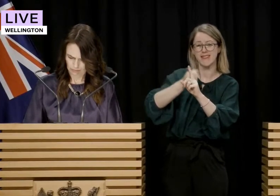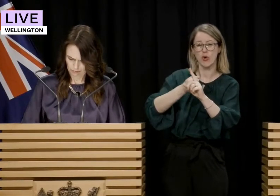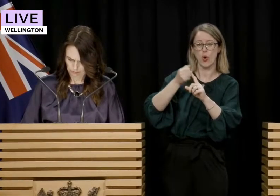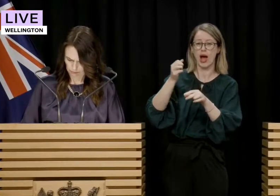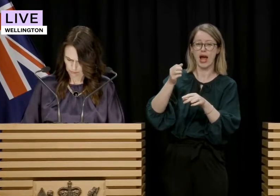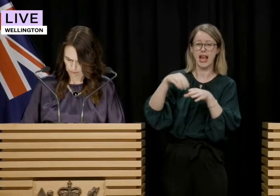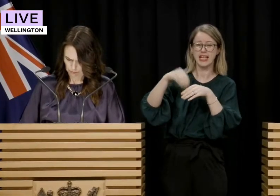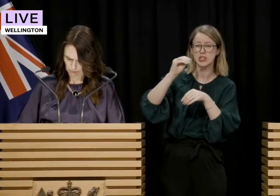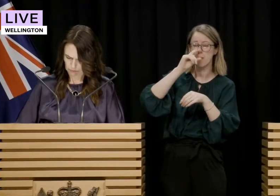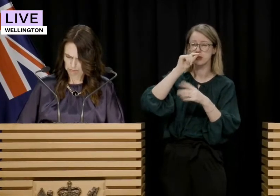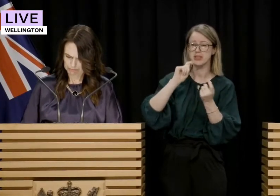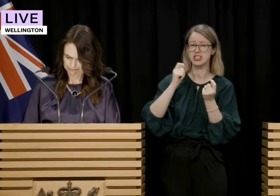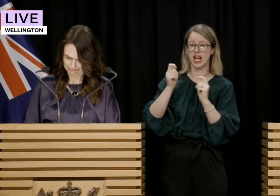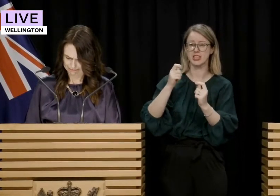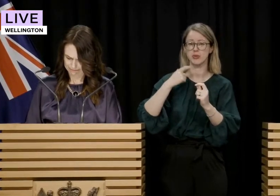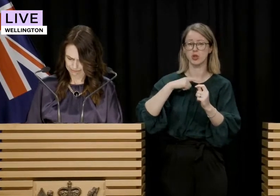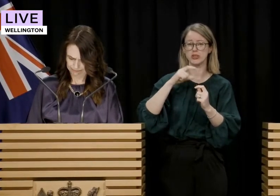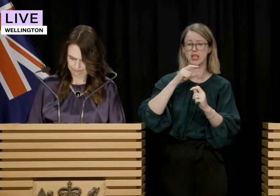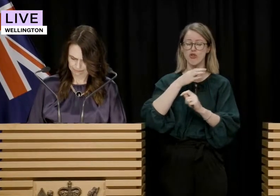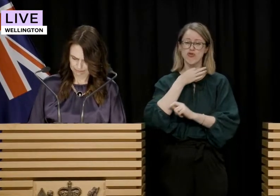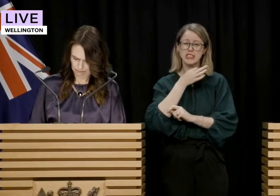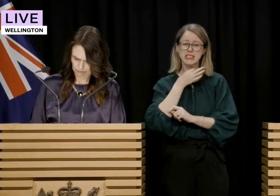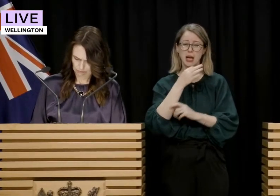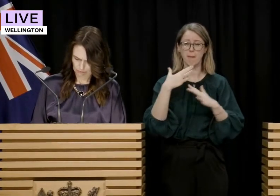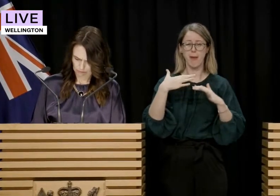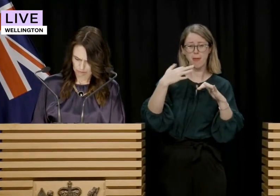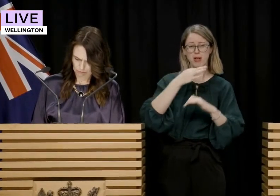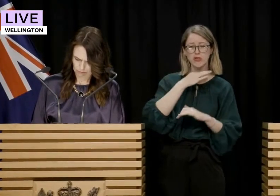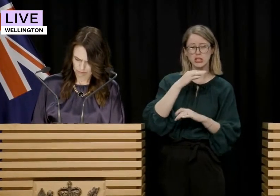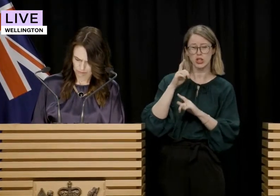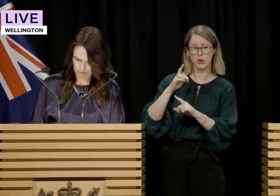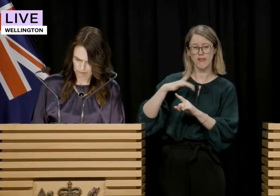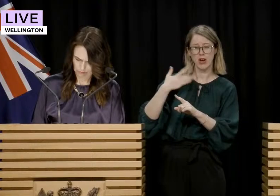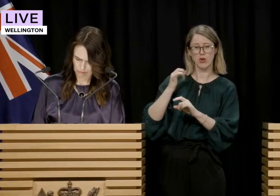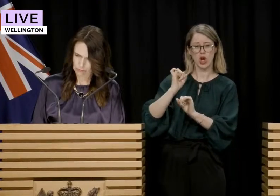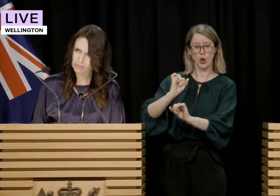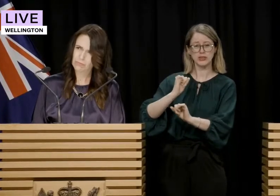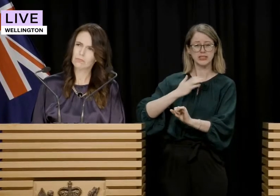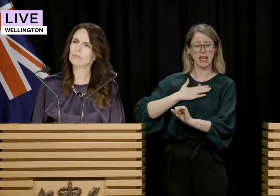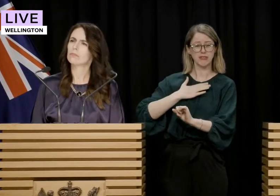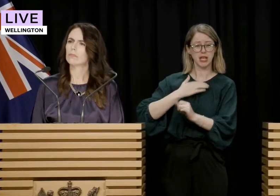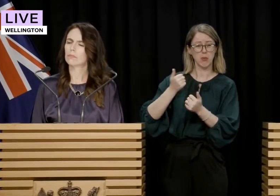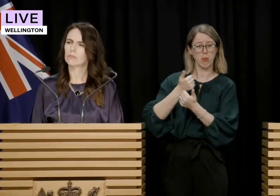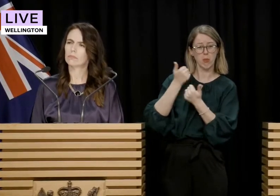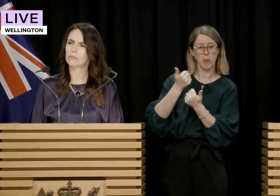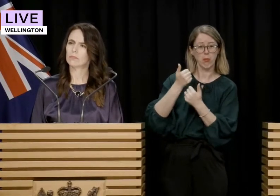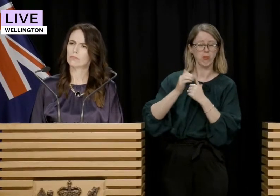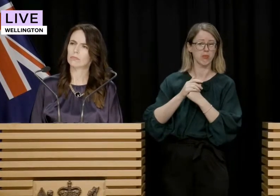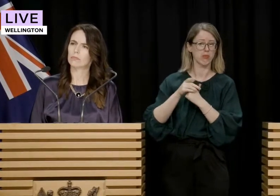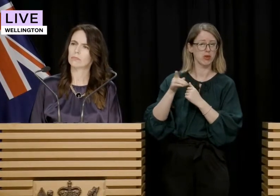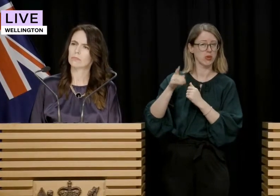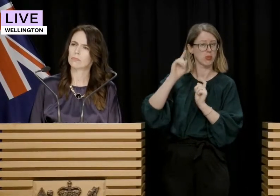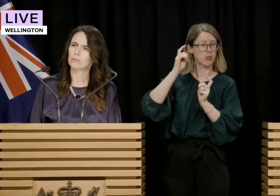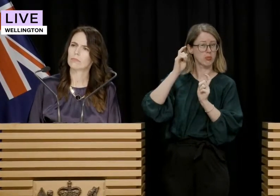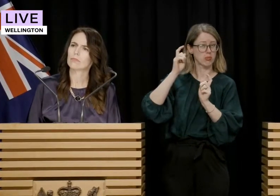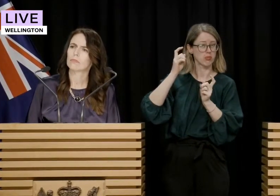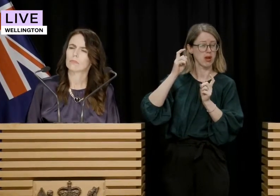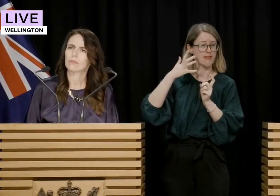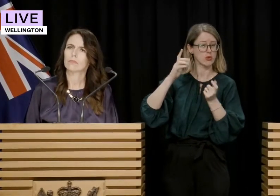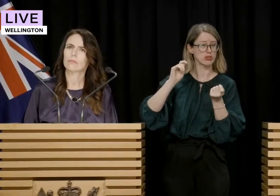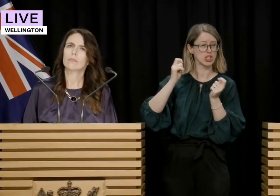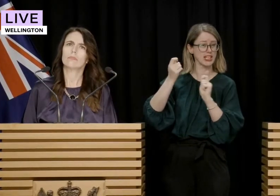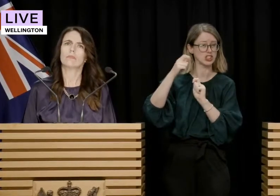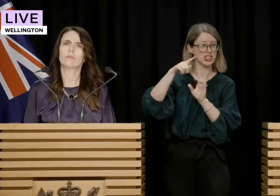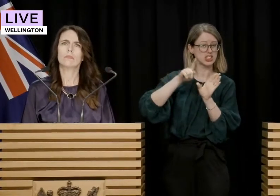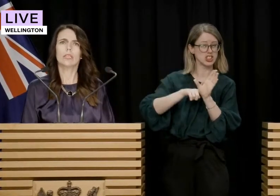of more walkabouts and things. How are you feeling at the moment in terms of your own safety, and how much do you think you might have to change up the campaign